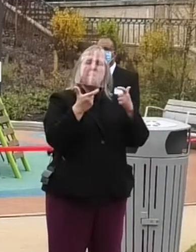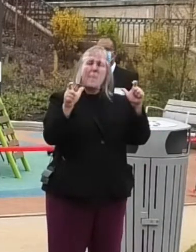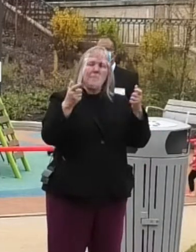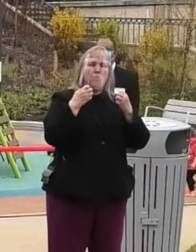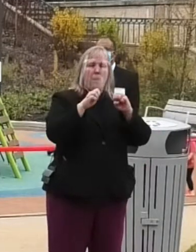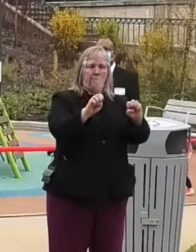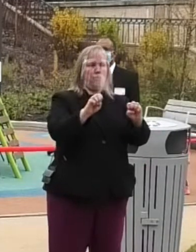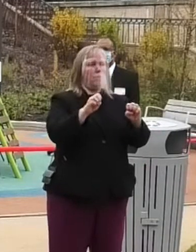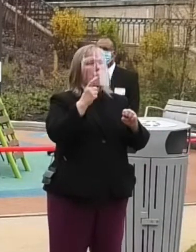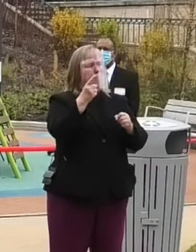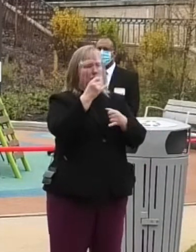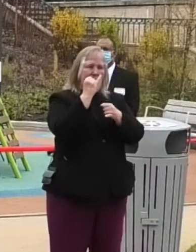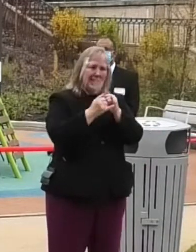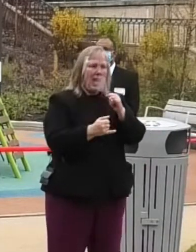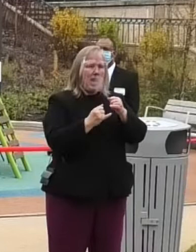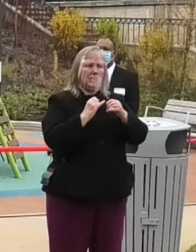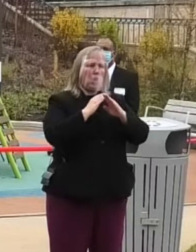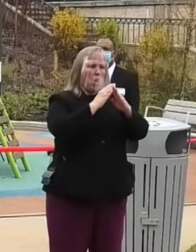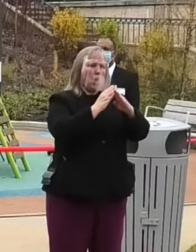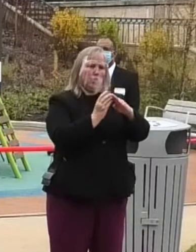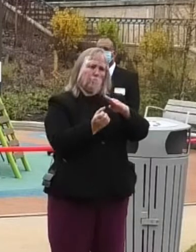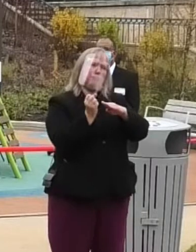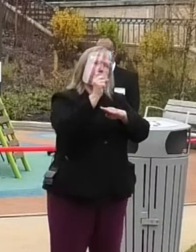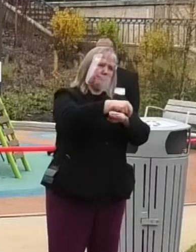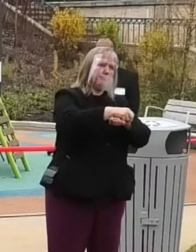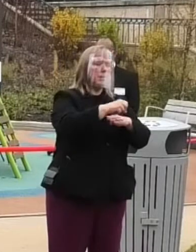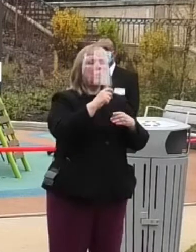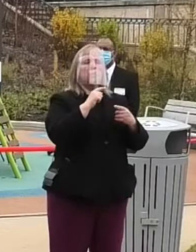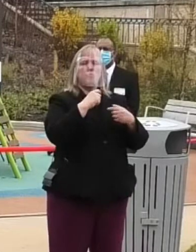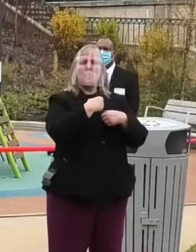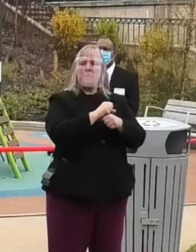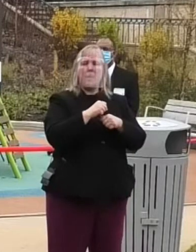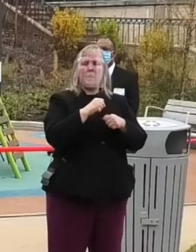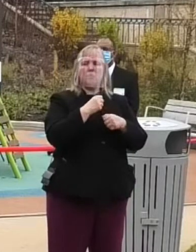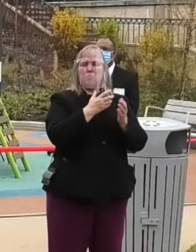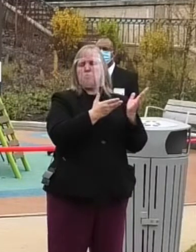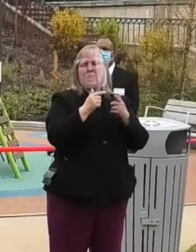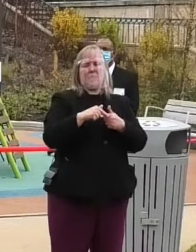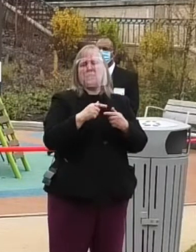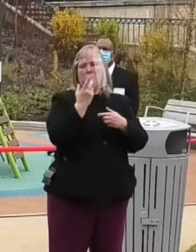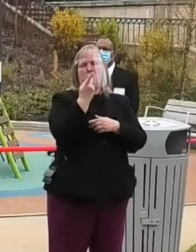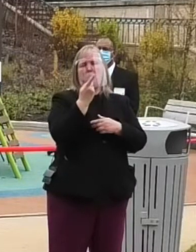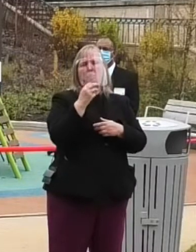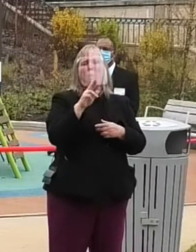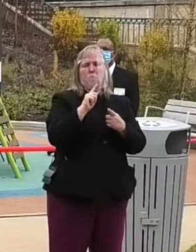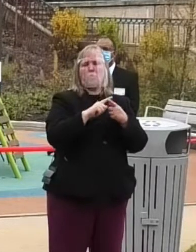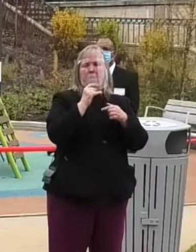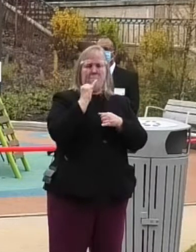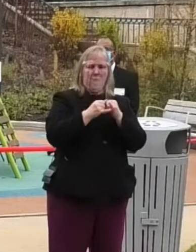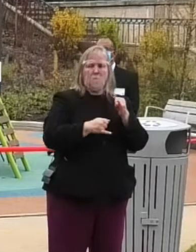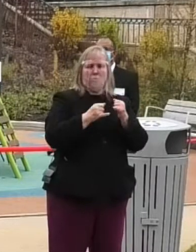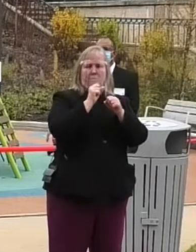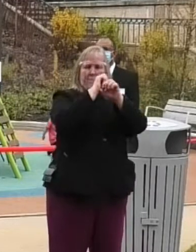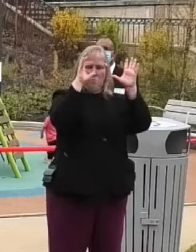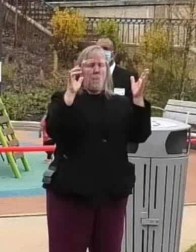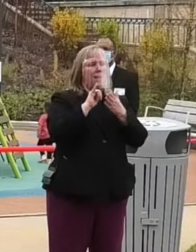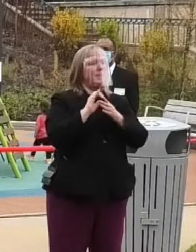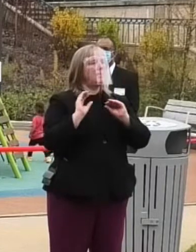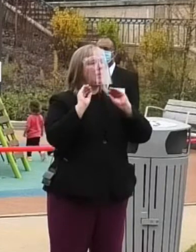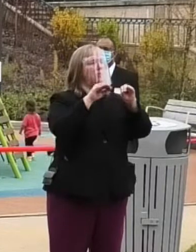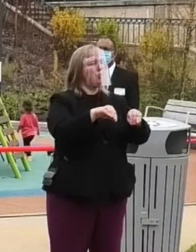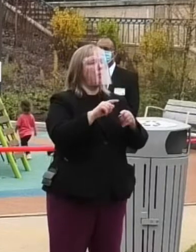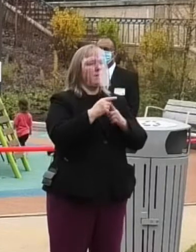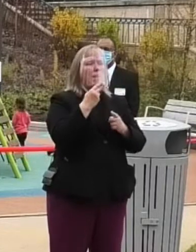effort, one last hurdle to climb to bring this park to its final vision. And that is the installment of the Howard